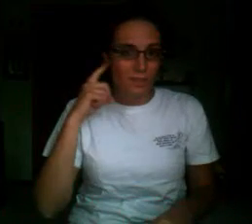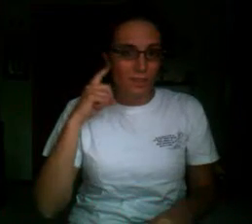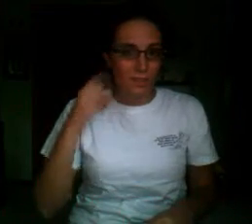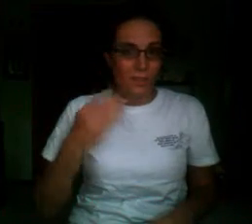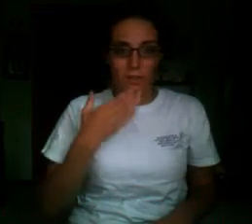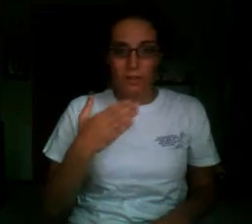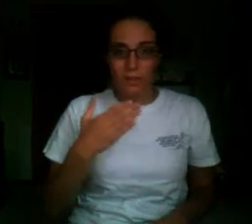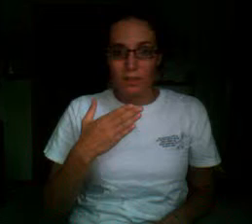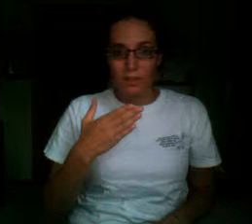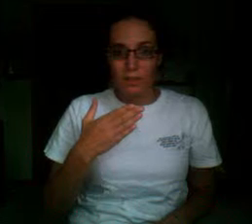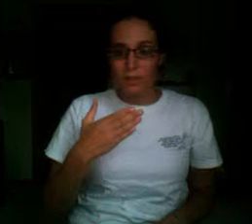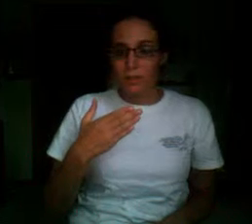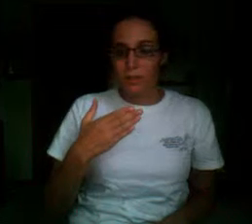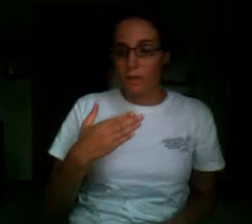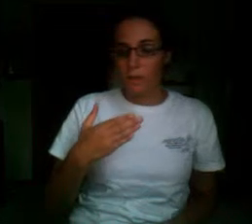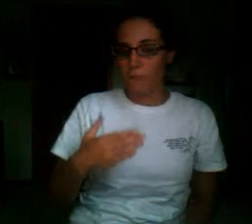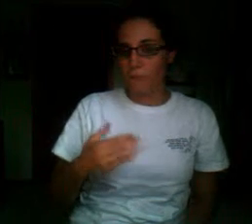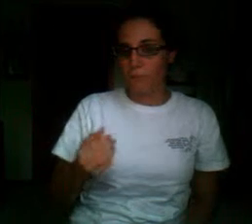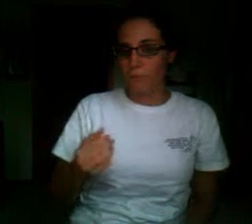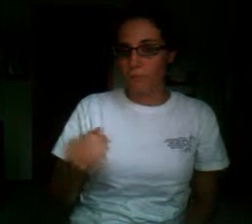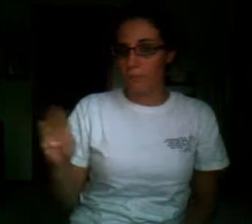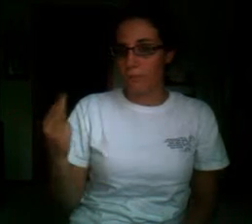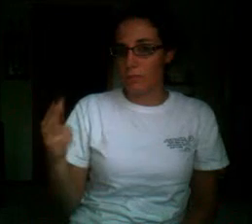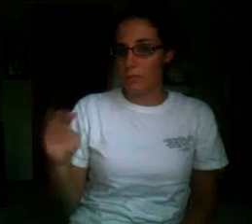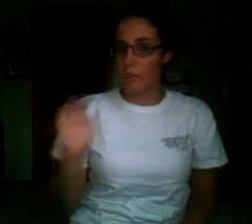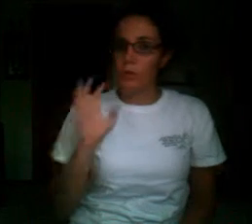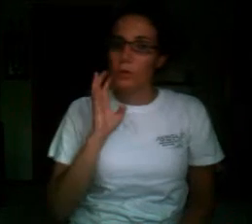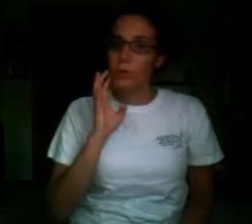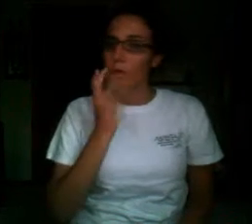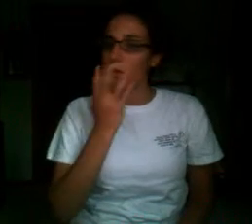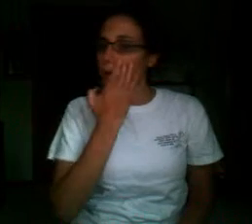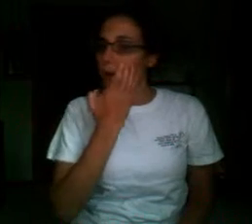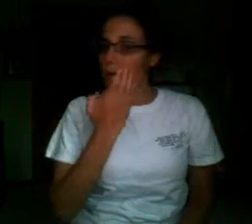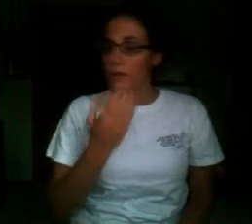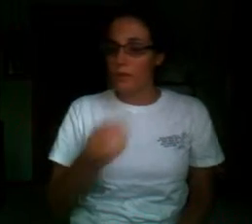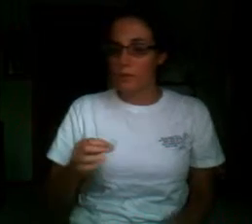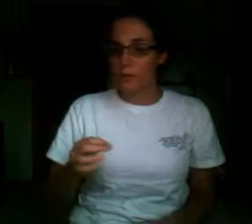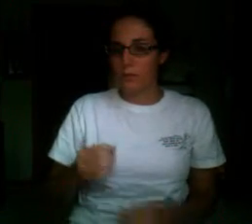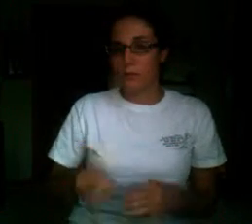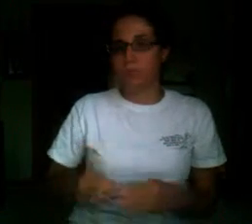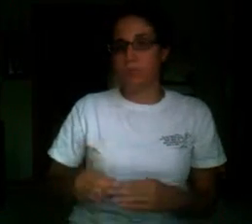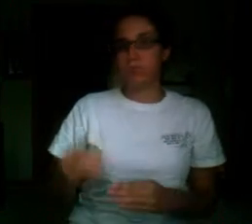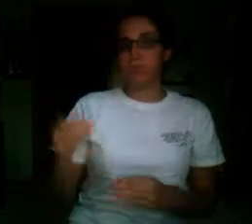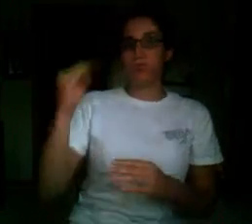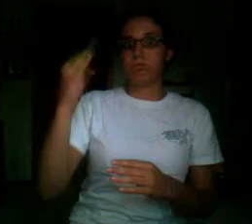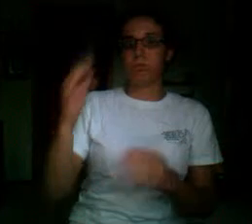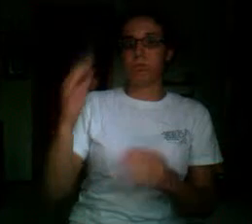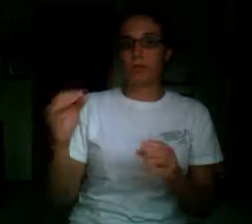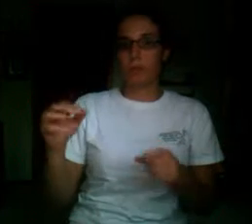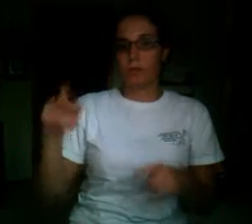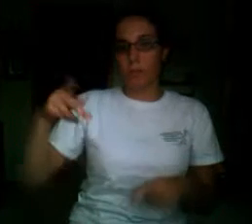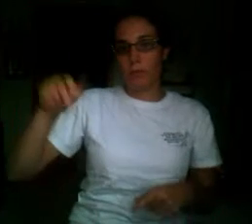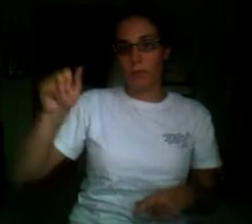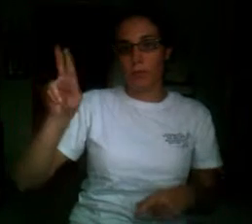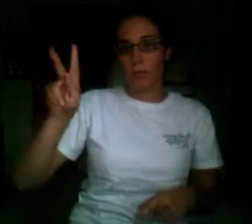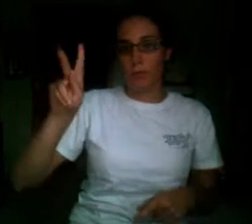south of the claim shanty, where blue-stem grass stood thick and tall, and Pa was cutting it for hay.